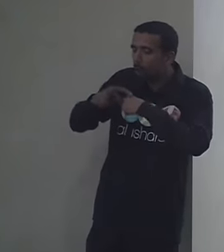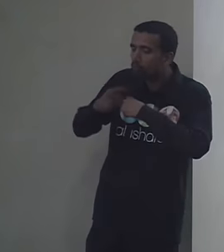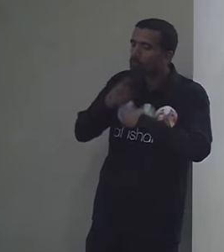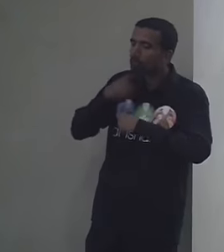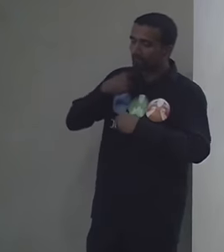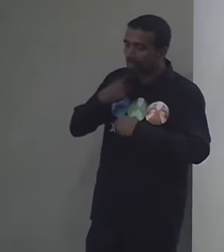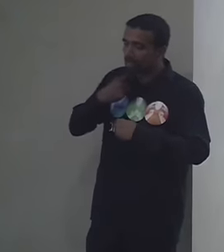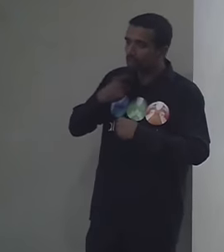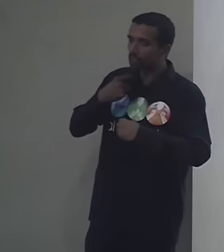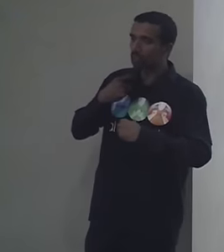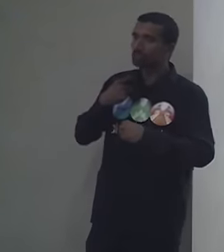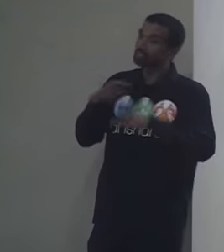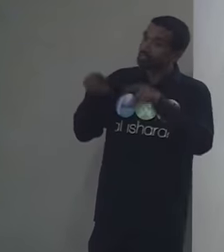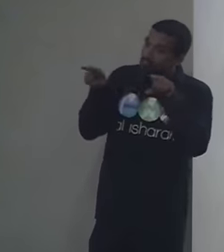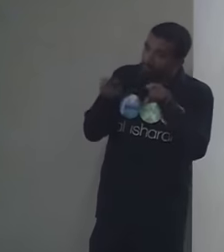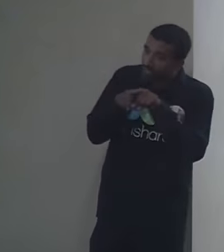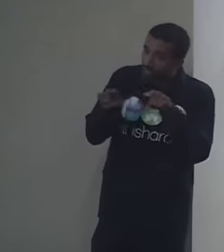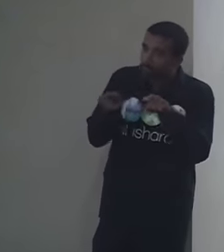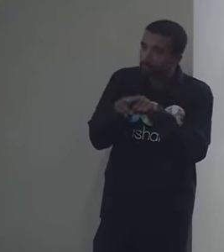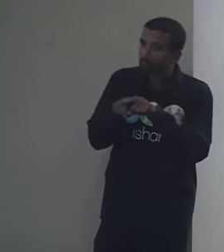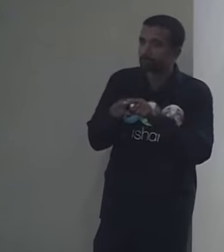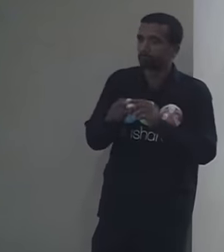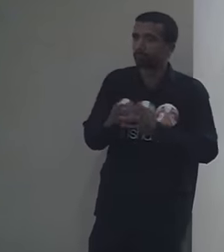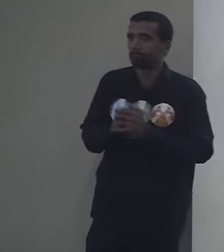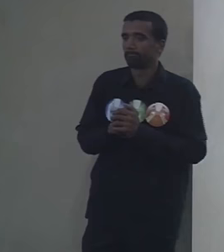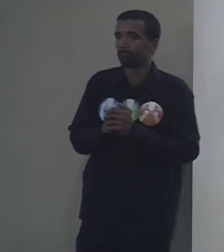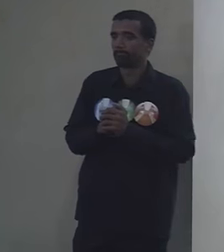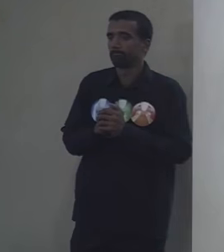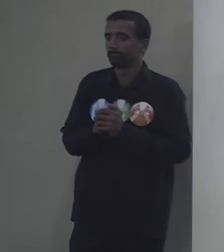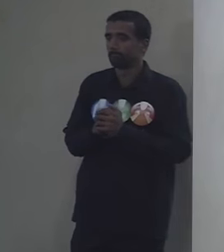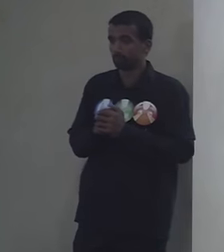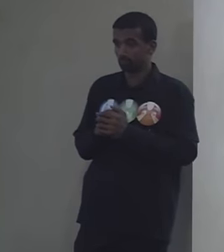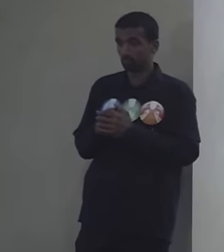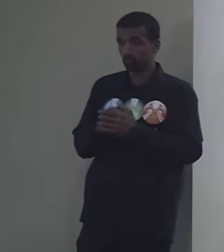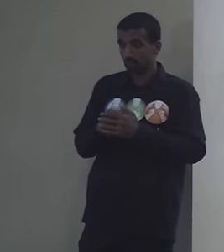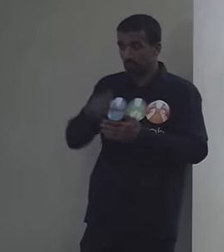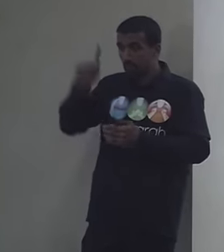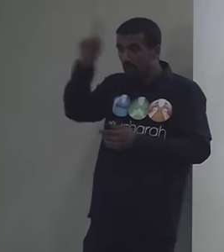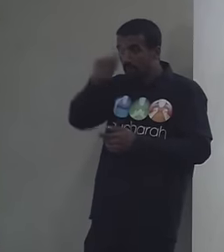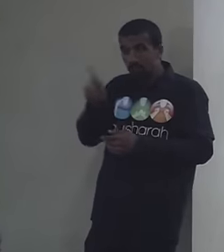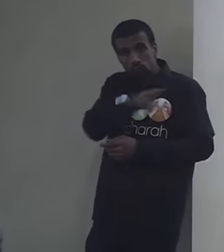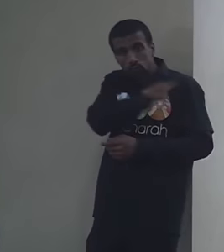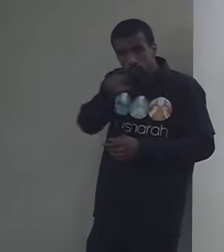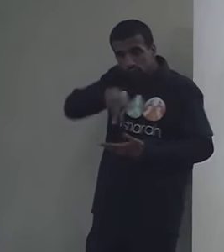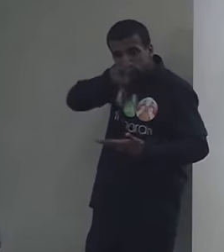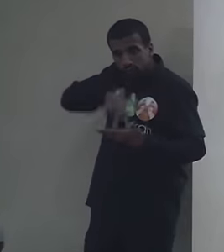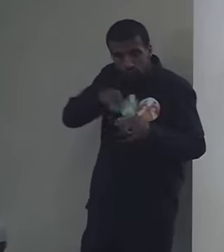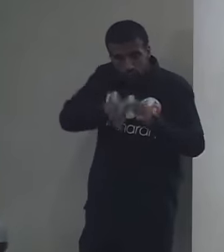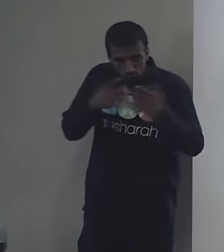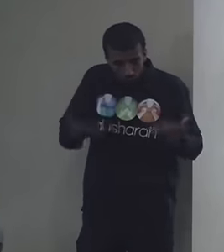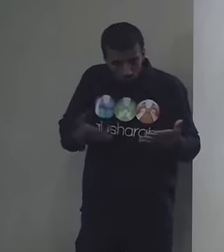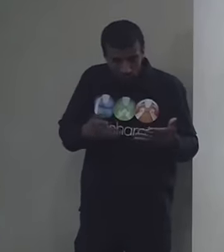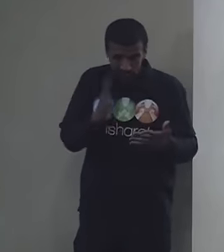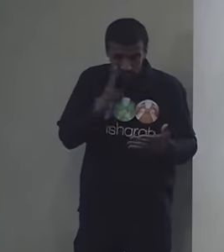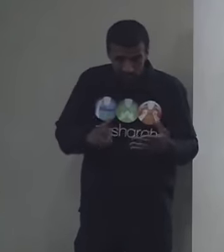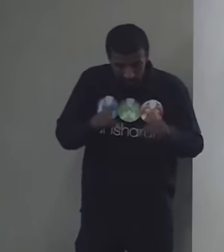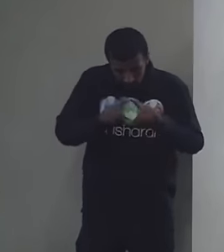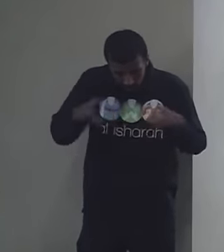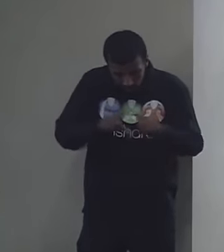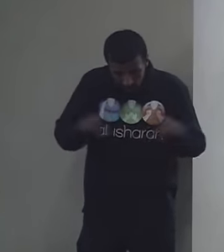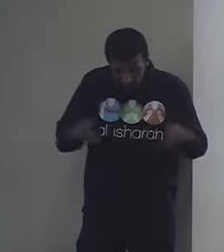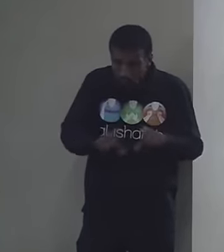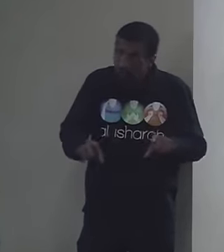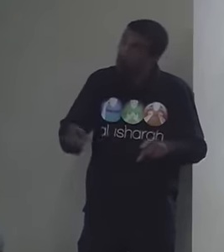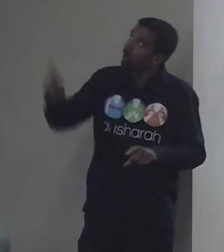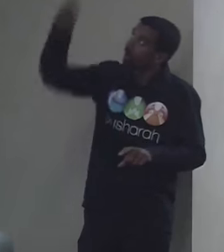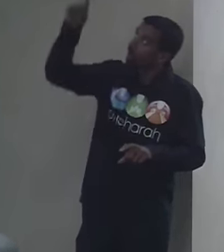itself around them all the time. They see the ayat of Allah come to life all the time around them. It becomes not just some knowledge they have, it